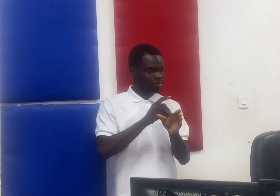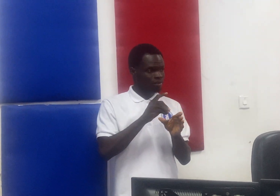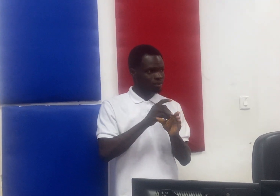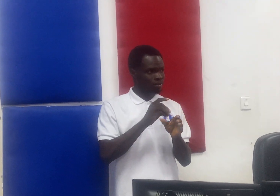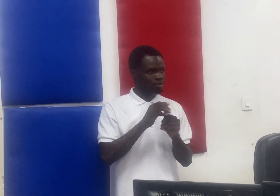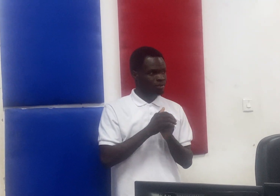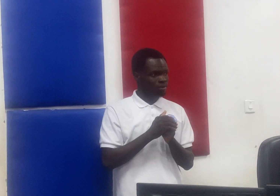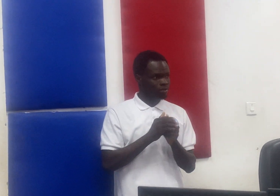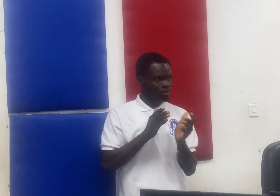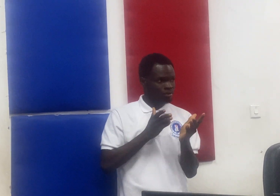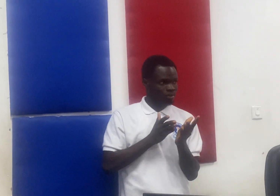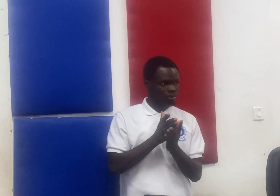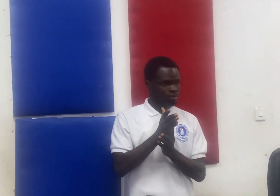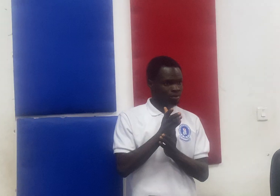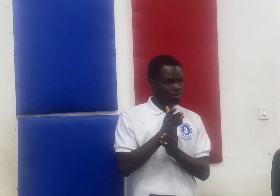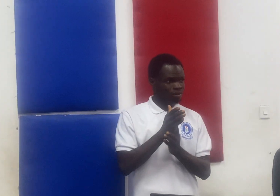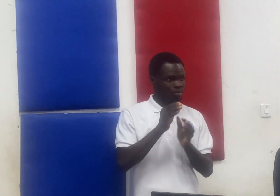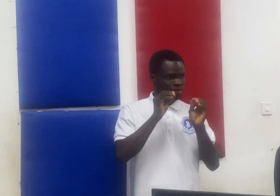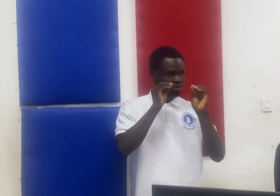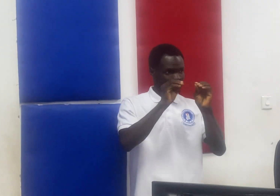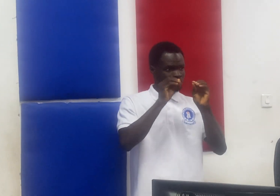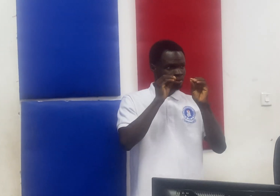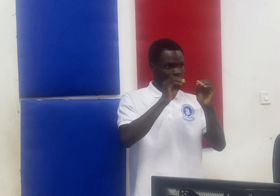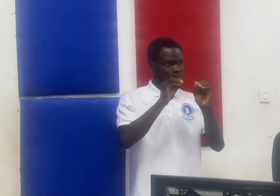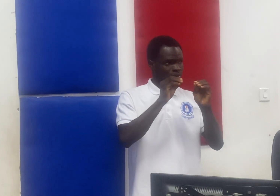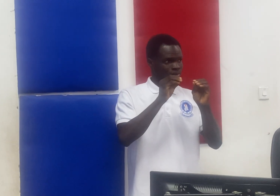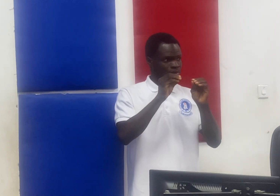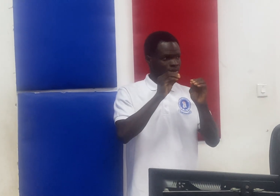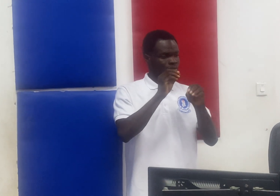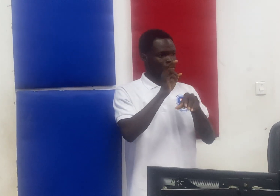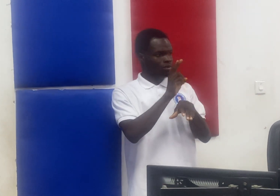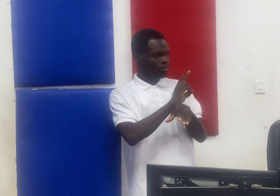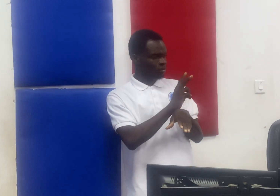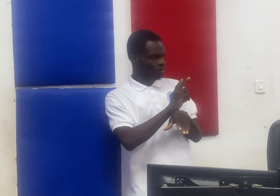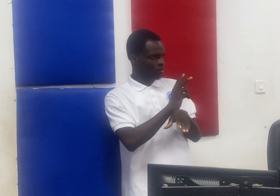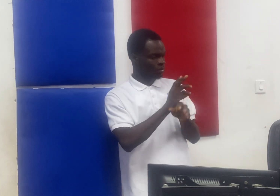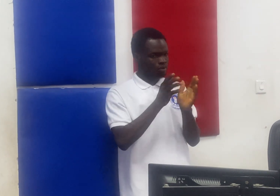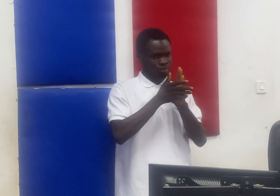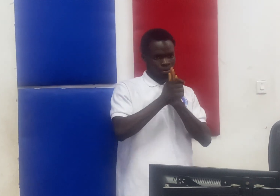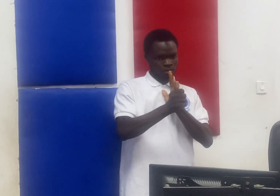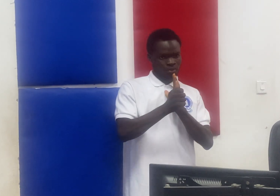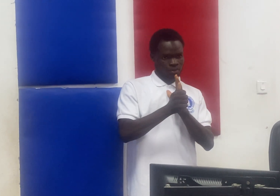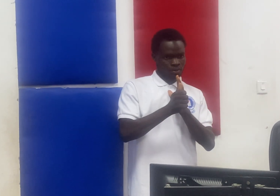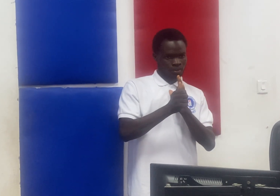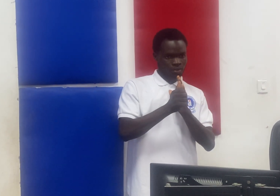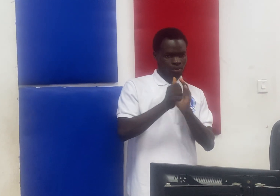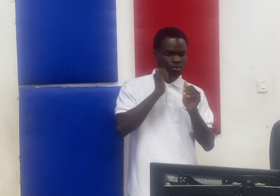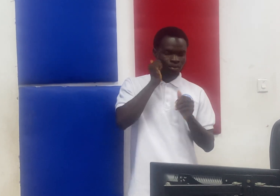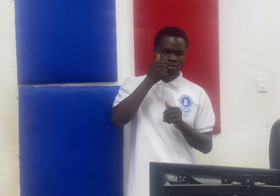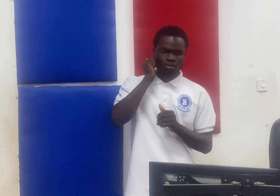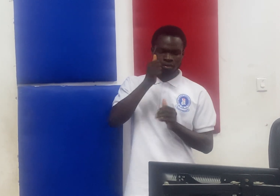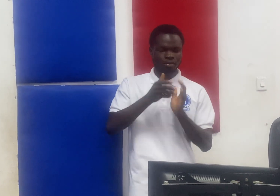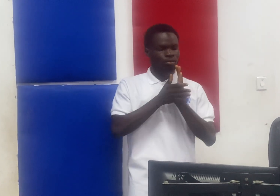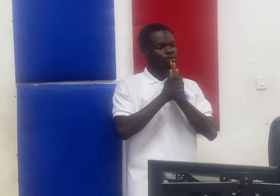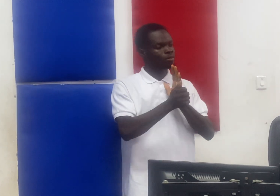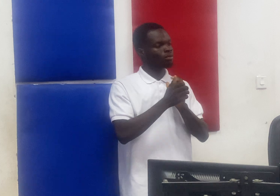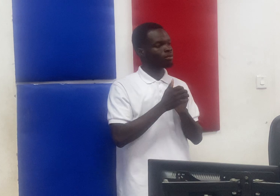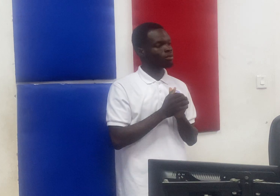through teaching them vocational skills, teaching them daily living skills. We have a lot of